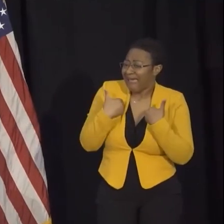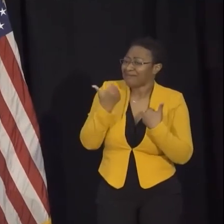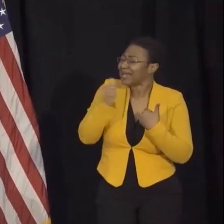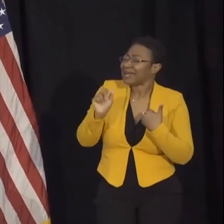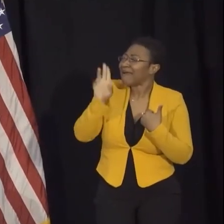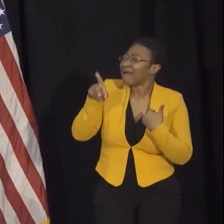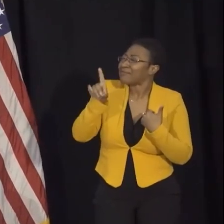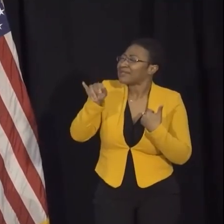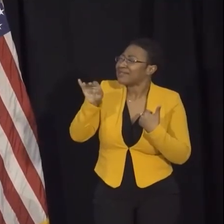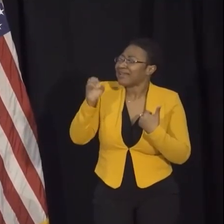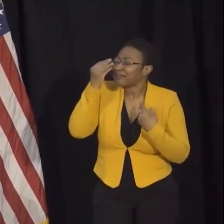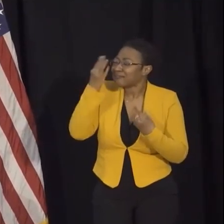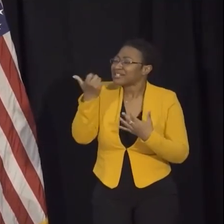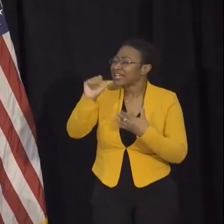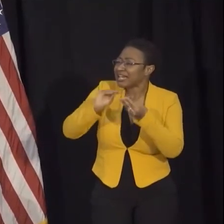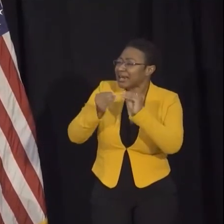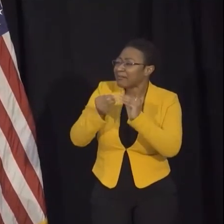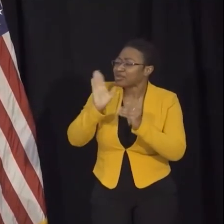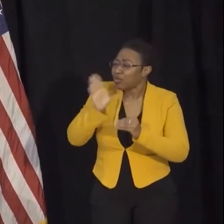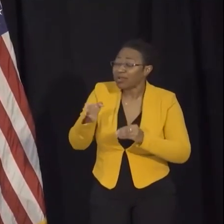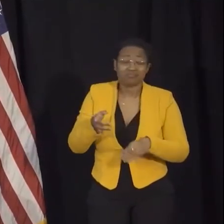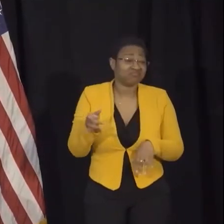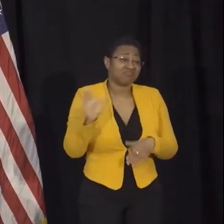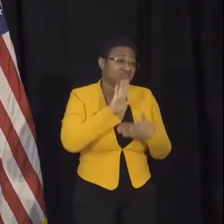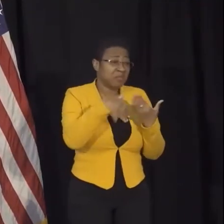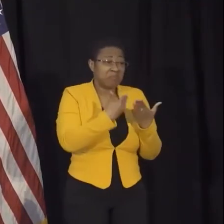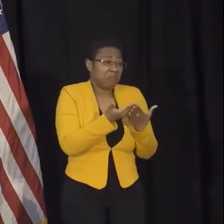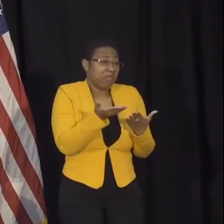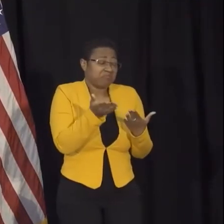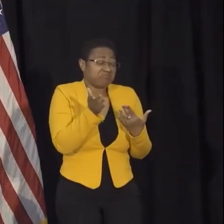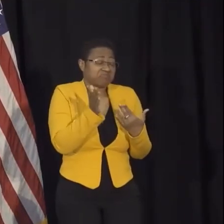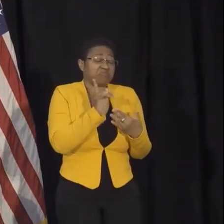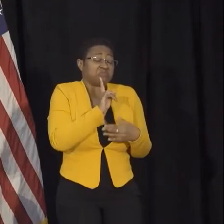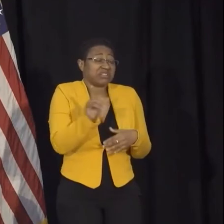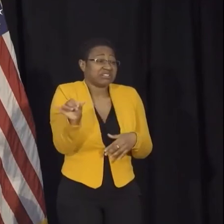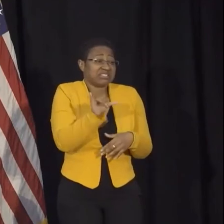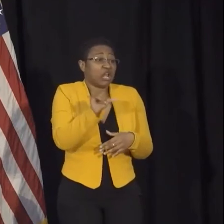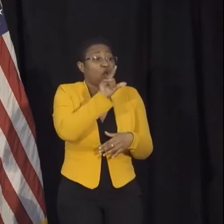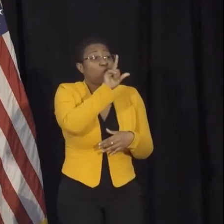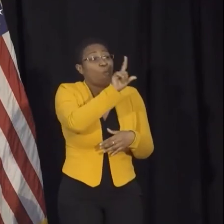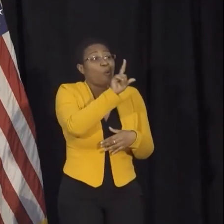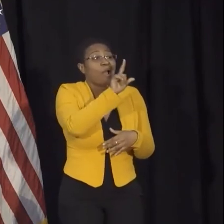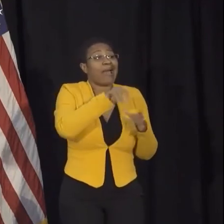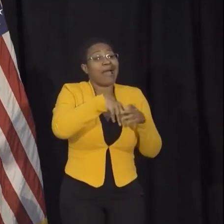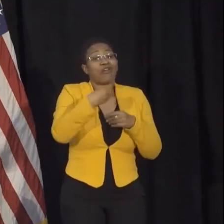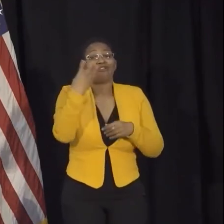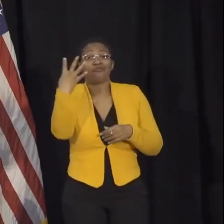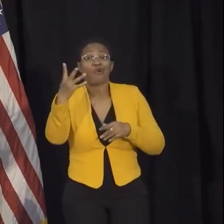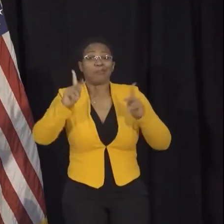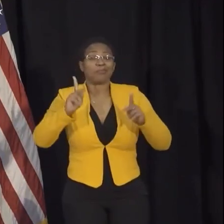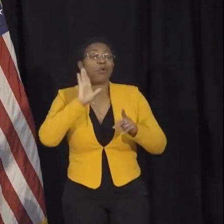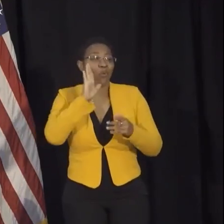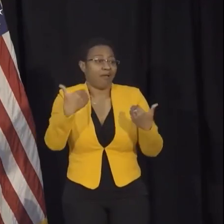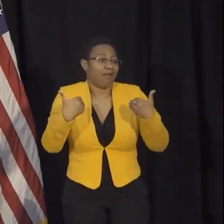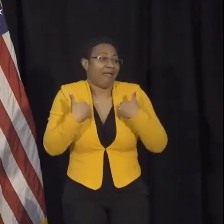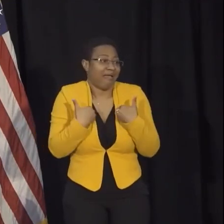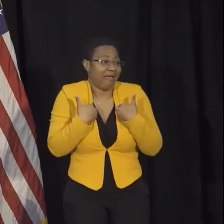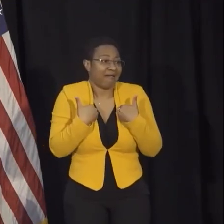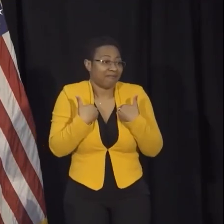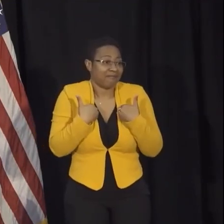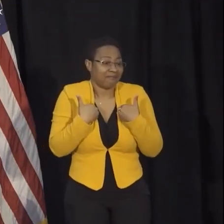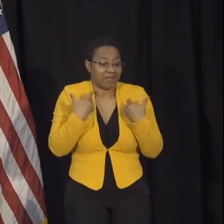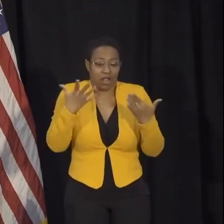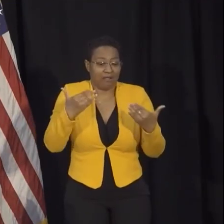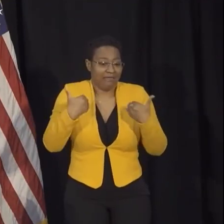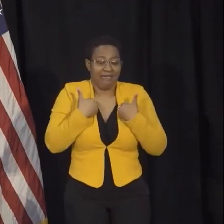any updates regarding numbers? It's going to be about the same. So about one out of four people staying in nursing homes have been positive